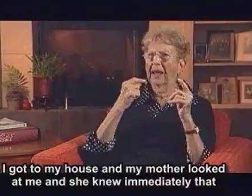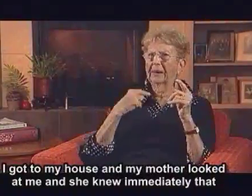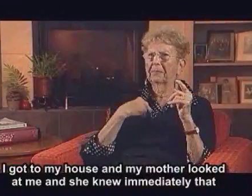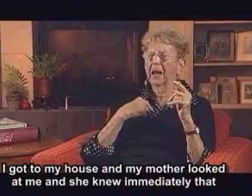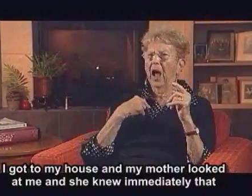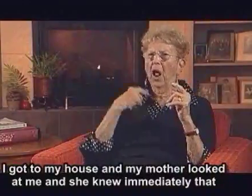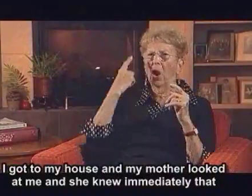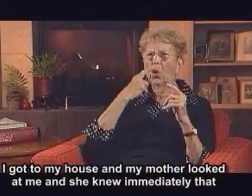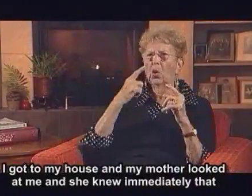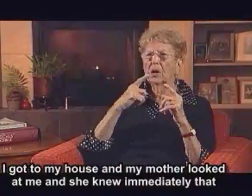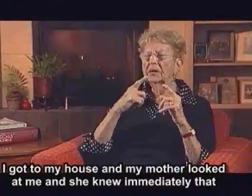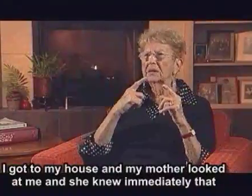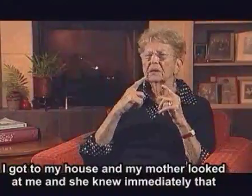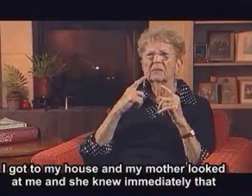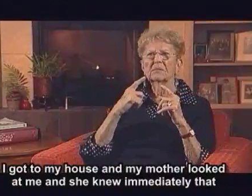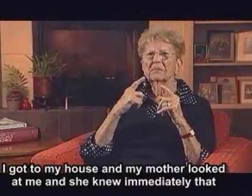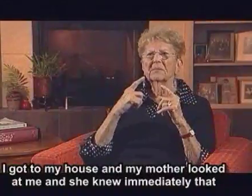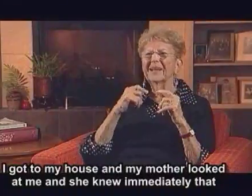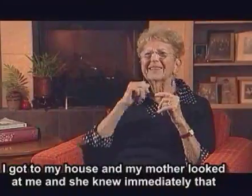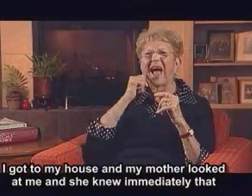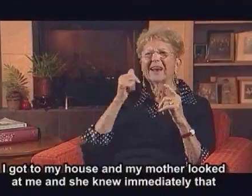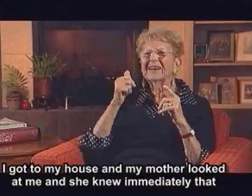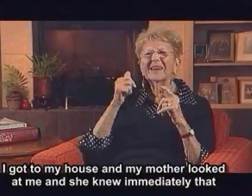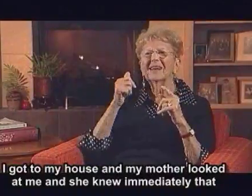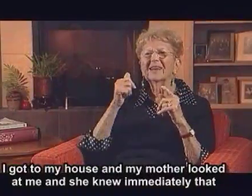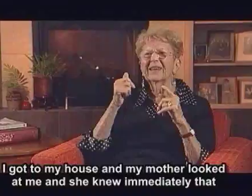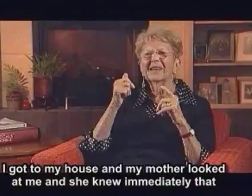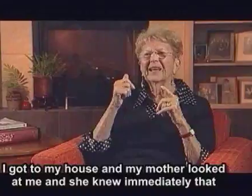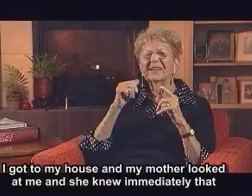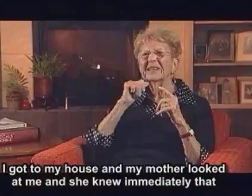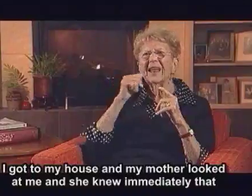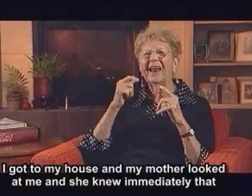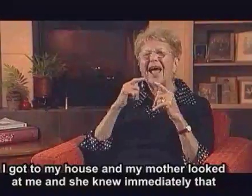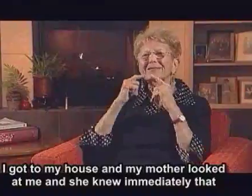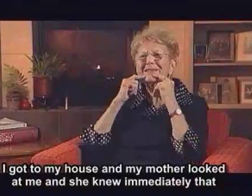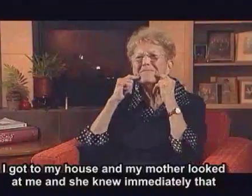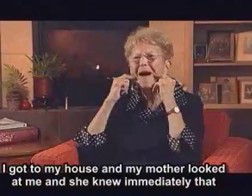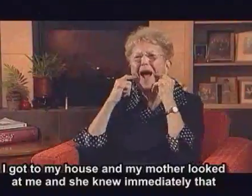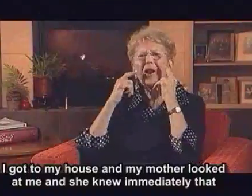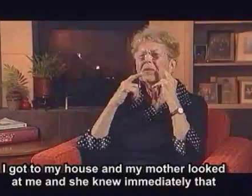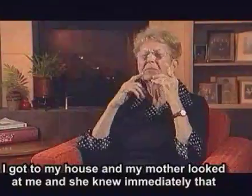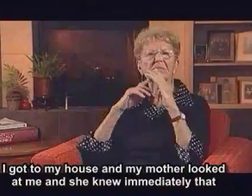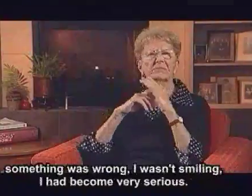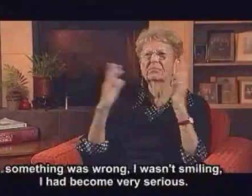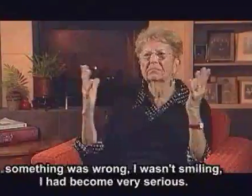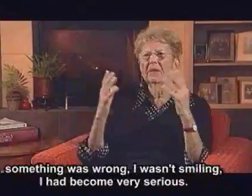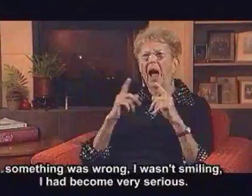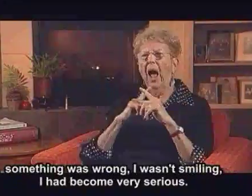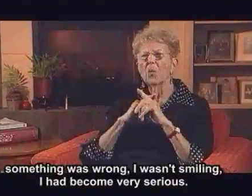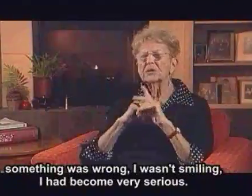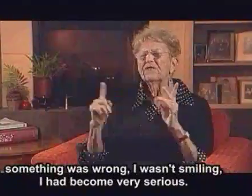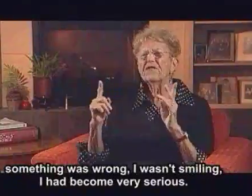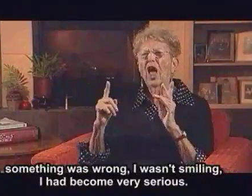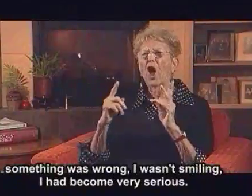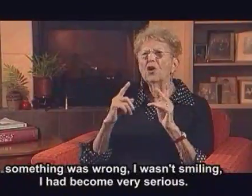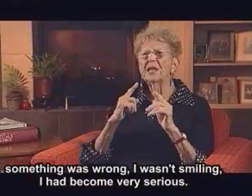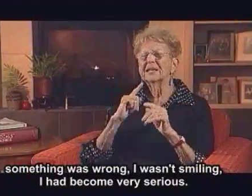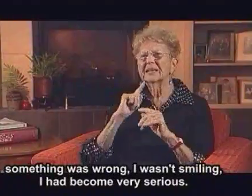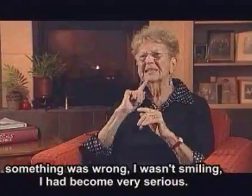I got to my house and my mother looked at me, and she knew immediately that something was wrong. I wasn't